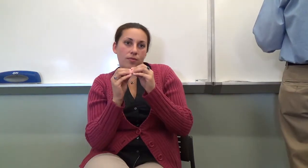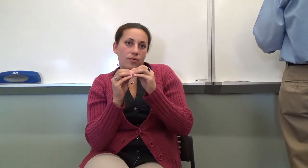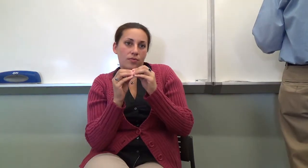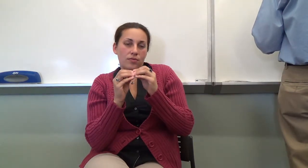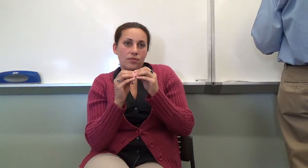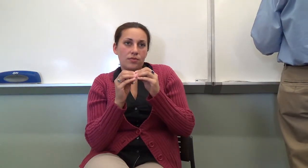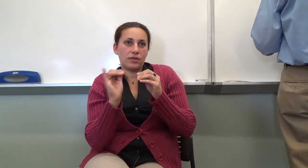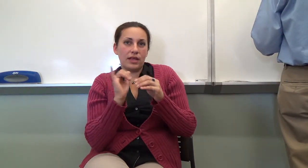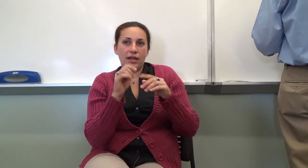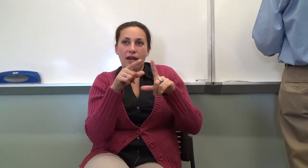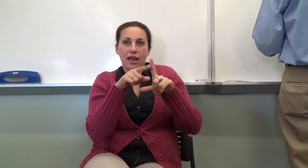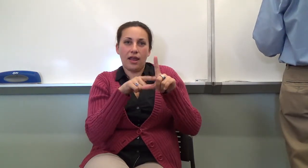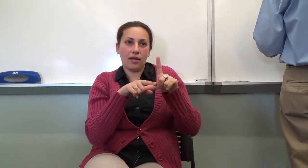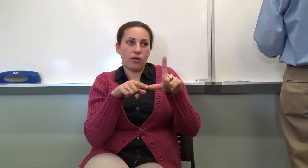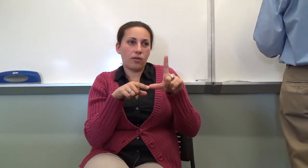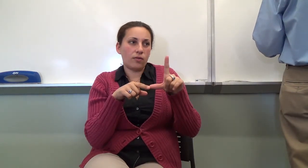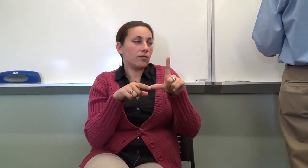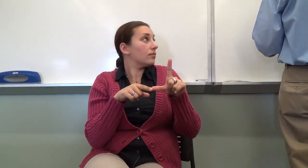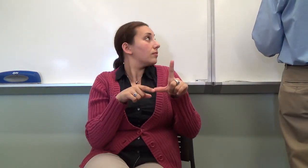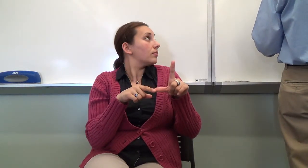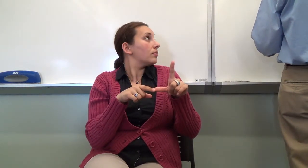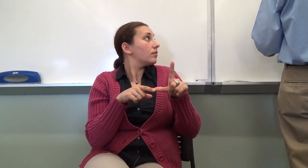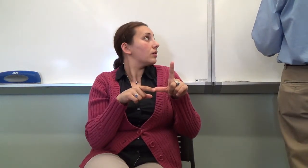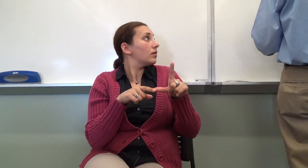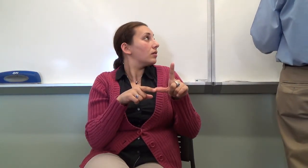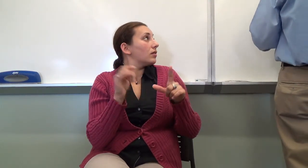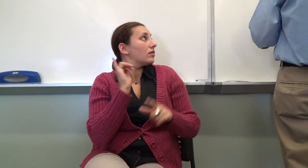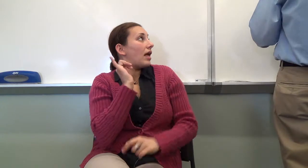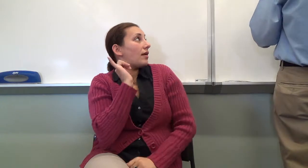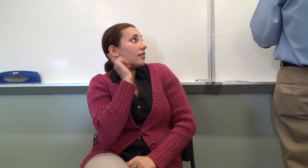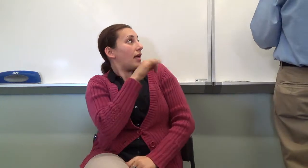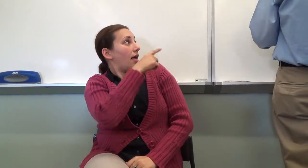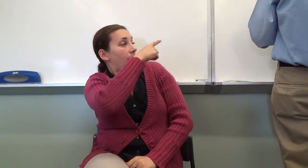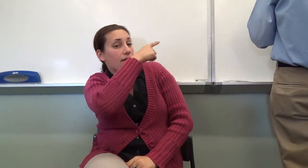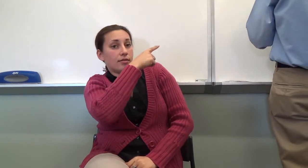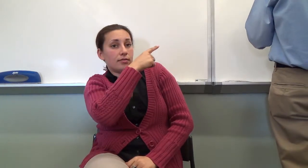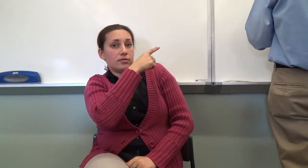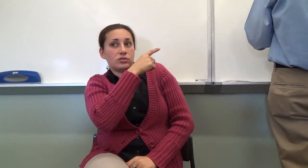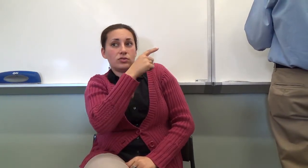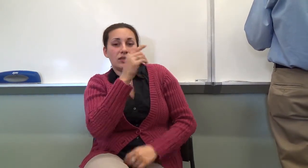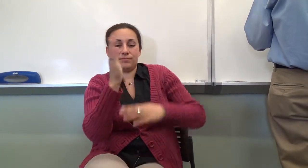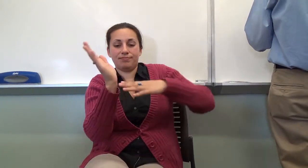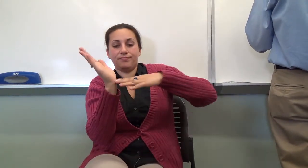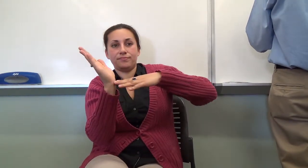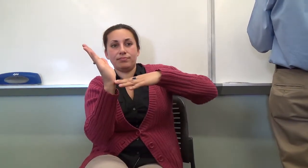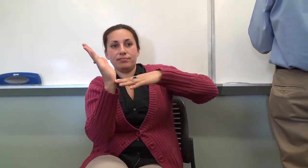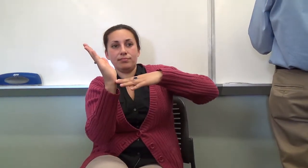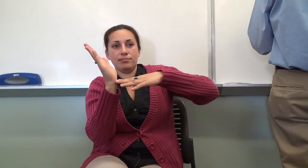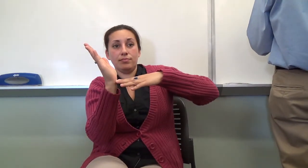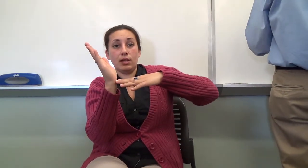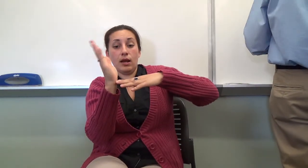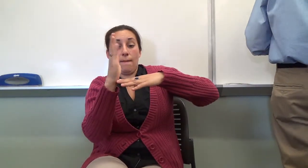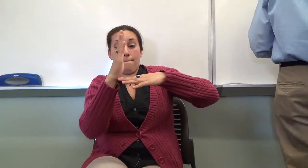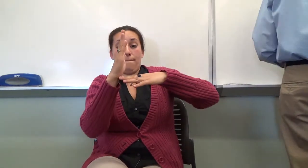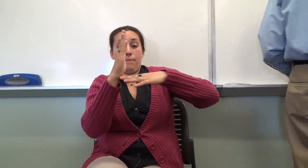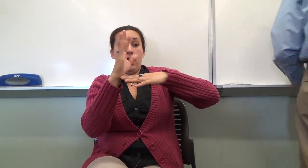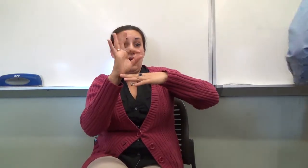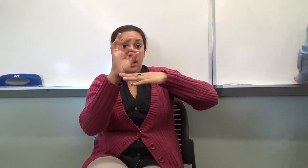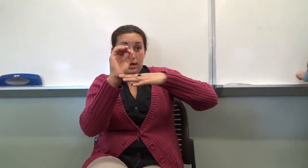is formed like that. That angle is greater than 90, but less than 180. That's called an